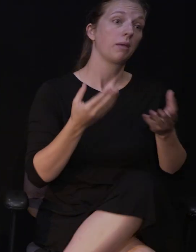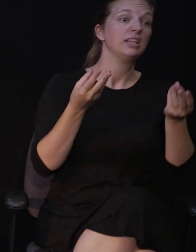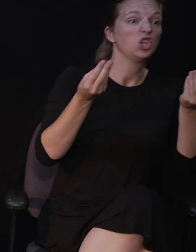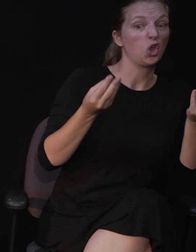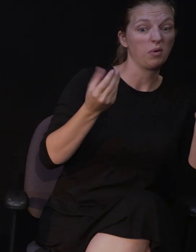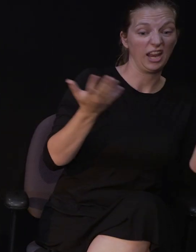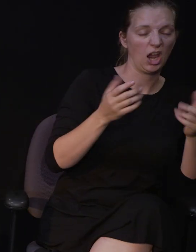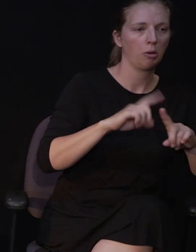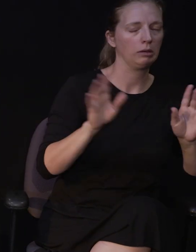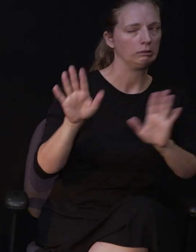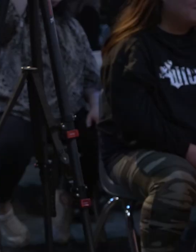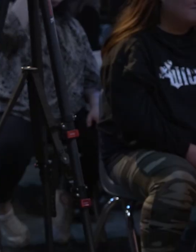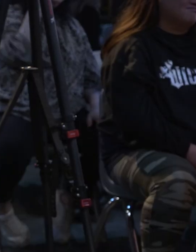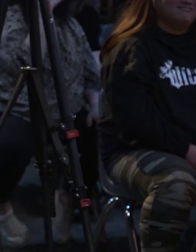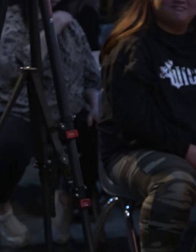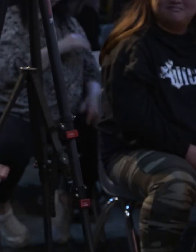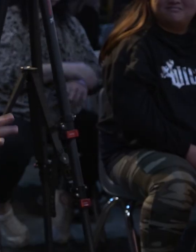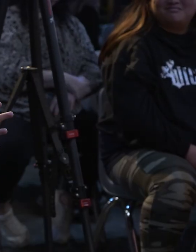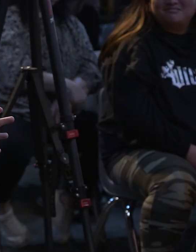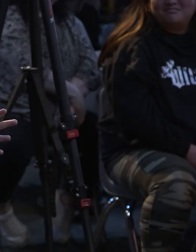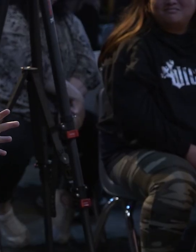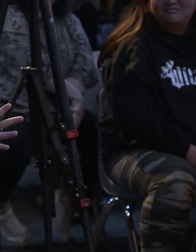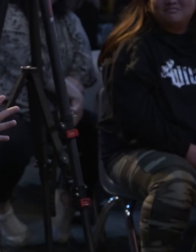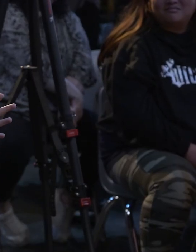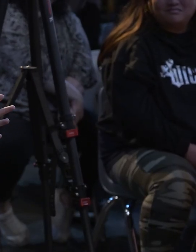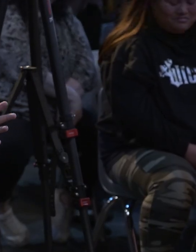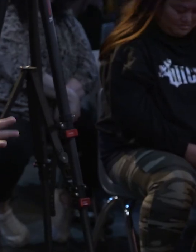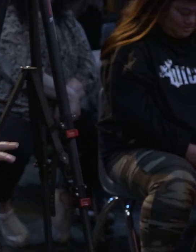just let her think. I just want you to know that, like,